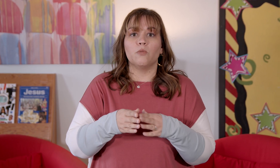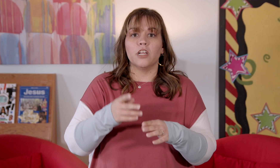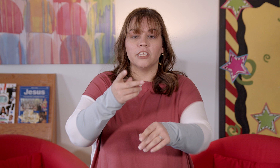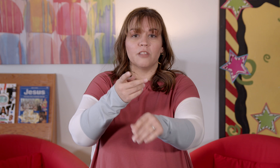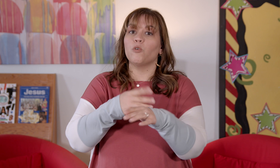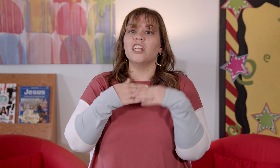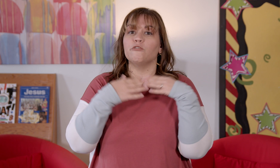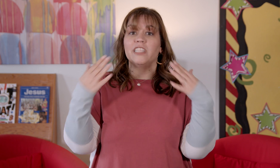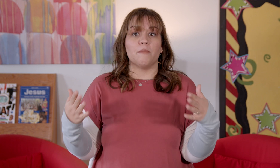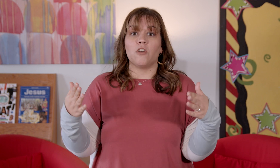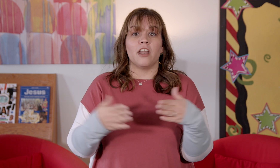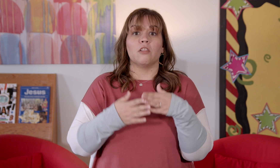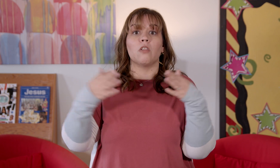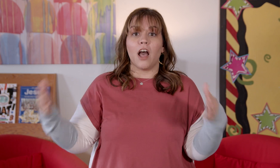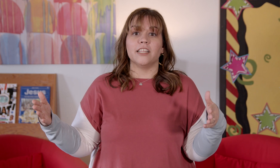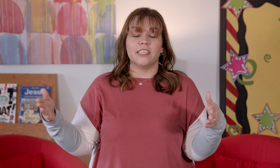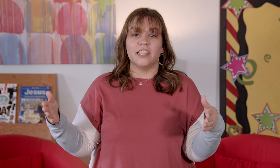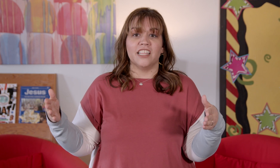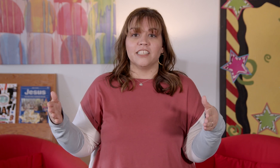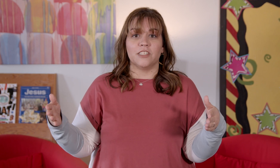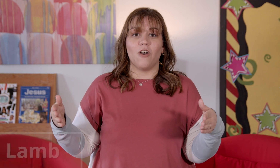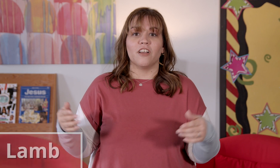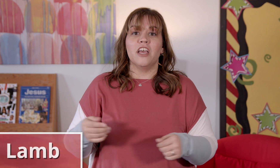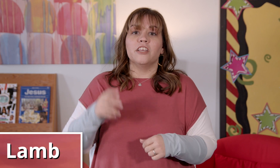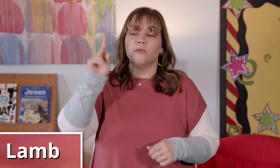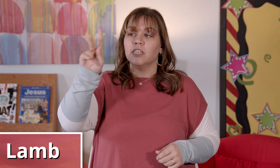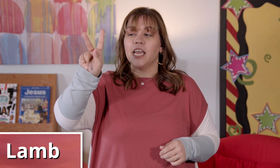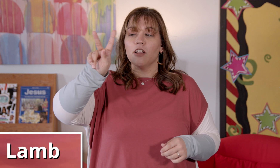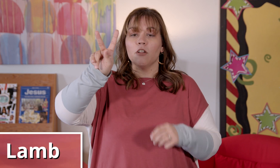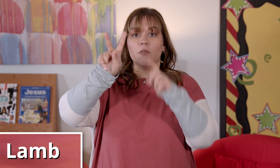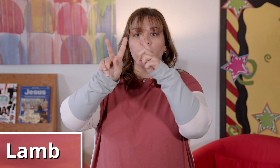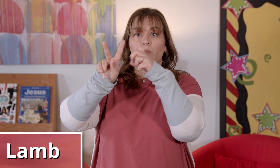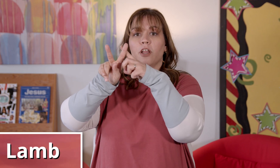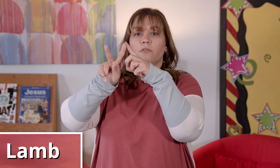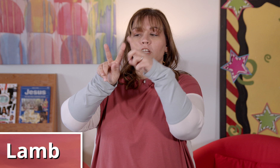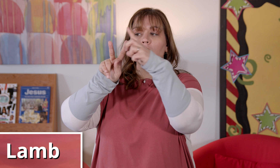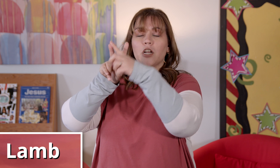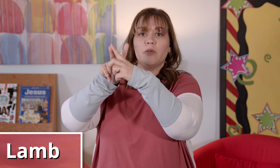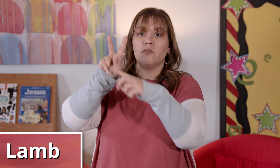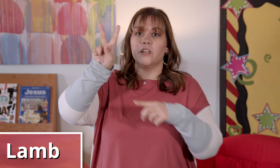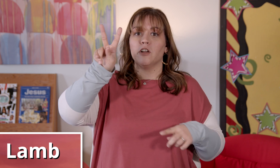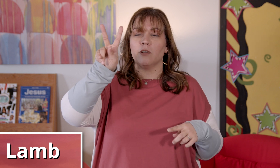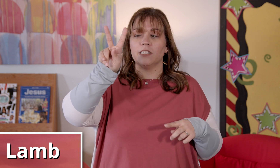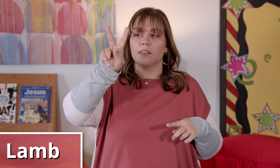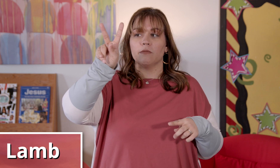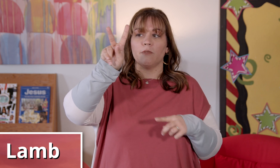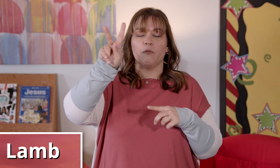we're gonna use Lamb of God a lot in this song. So we're gonna take our pointer finger and our middle finger, and our middle